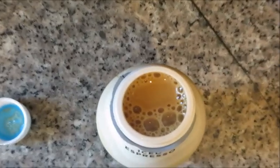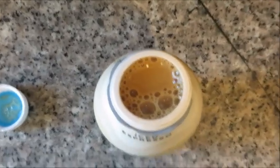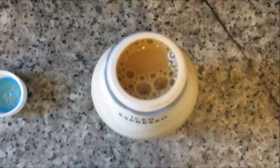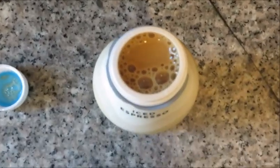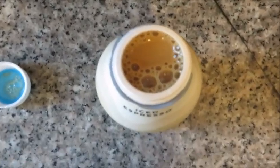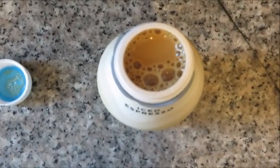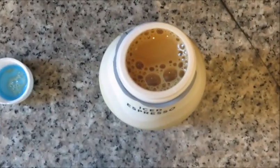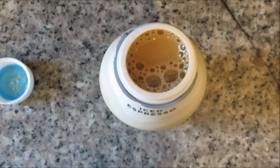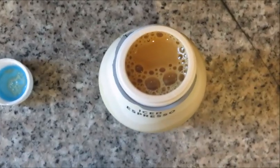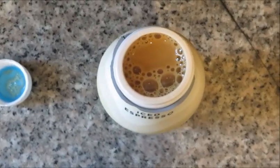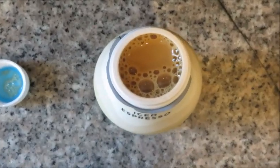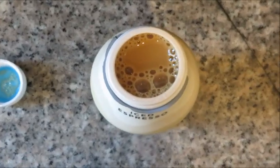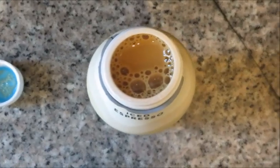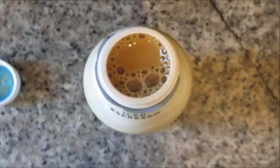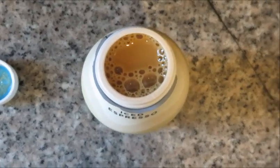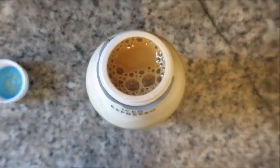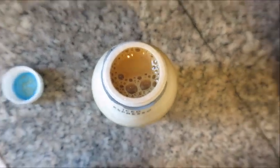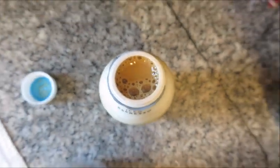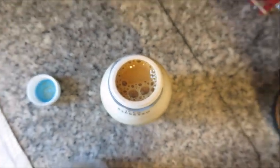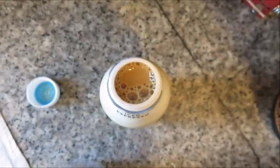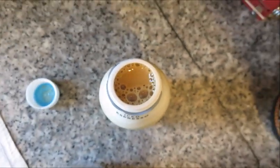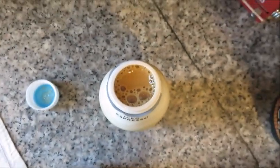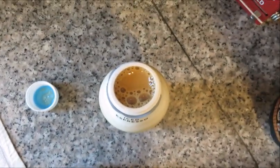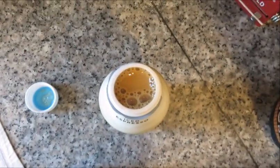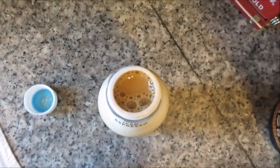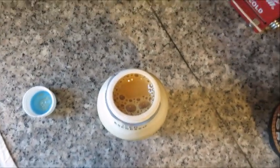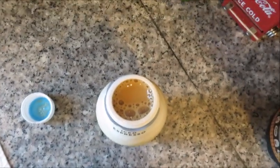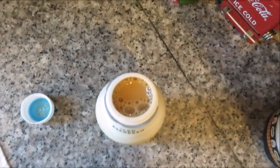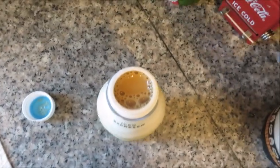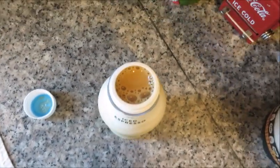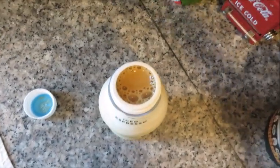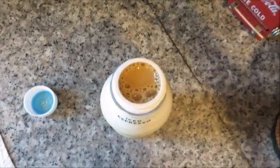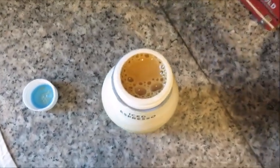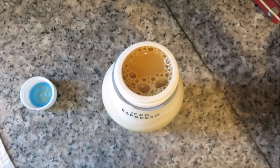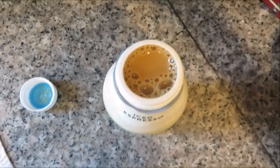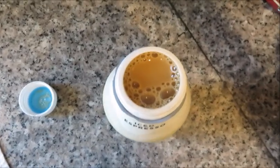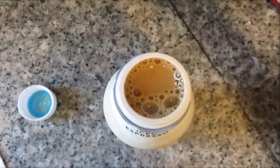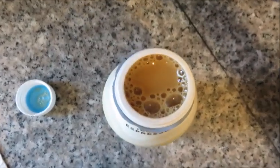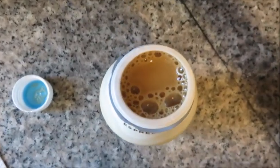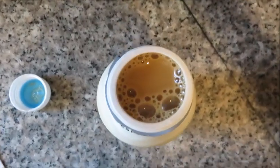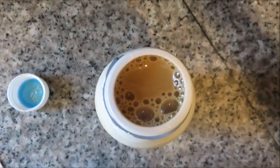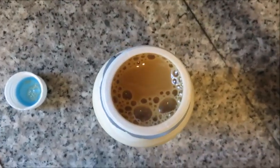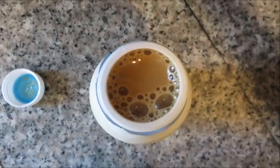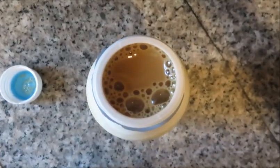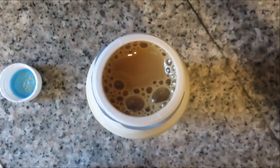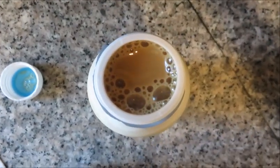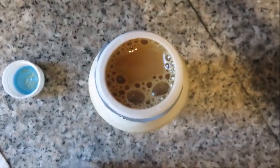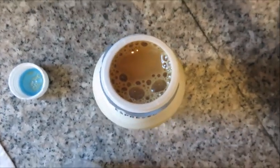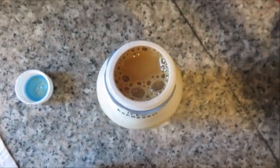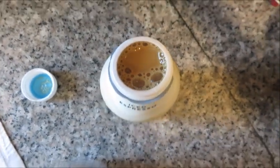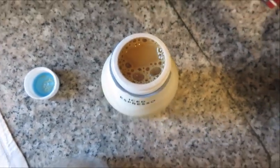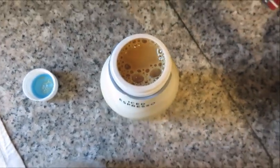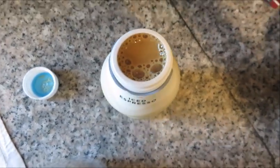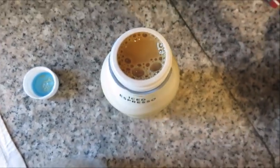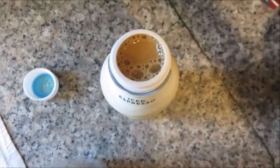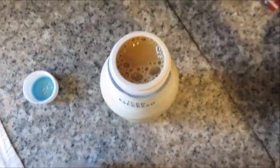Dude. Look how full. Also, it doesn't make sense that the minute I zoom in, my battery starts dying on me. Like,